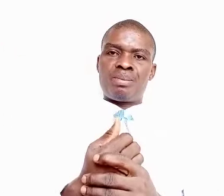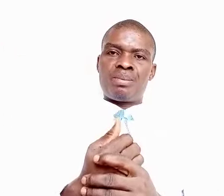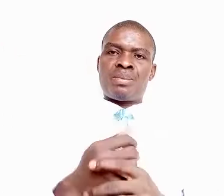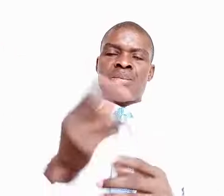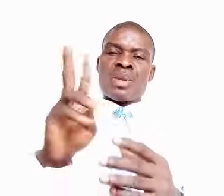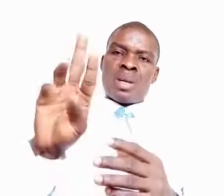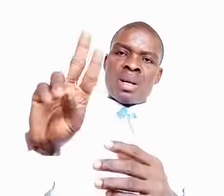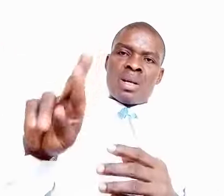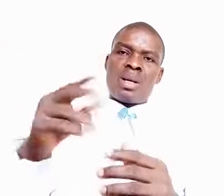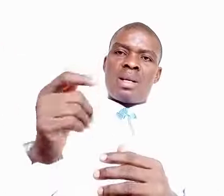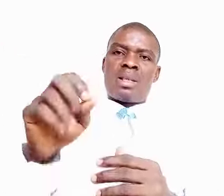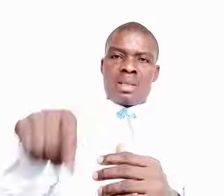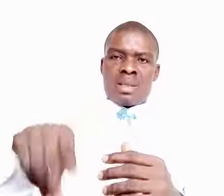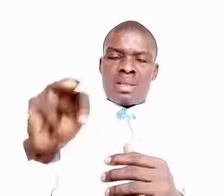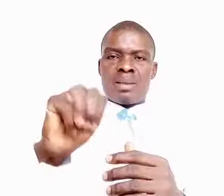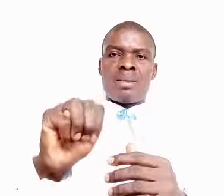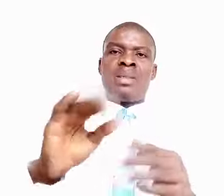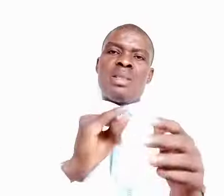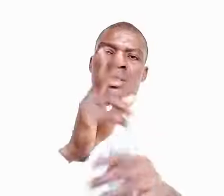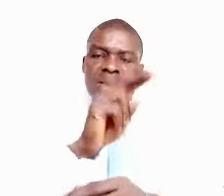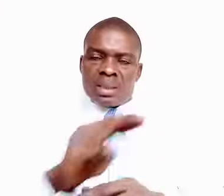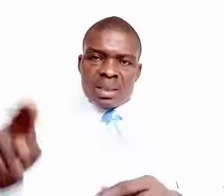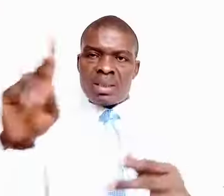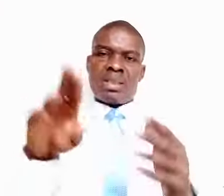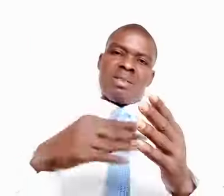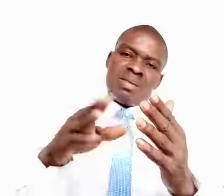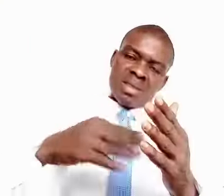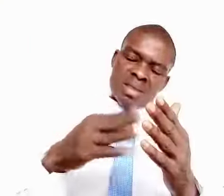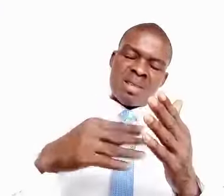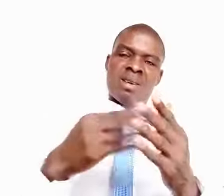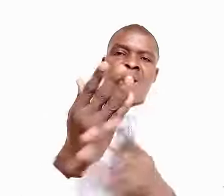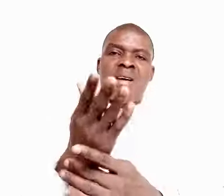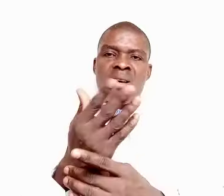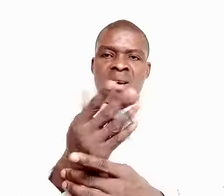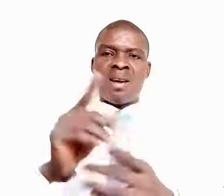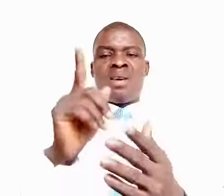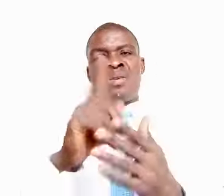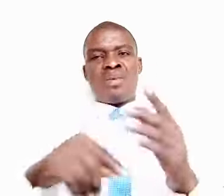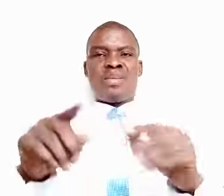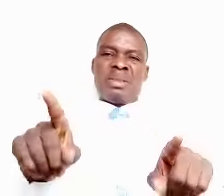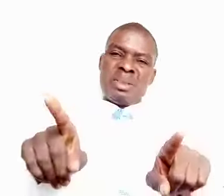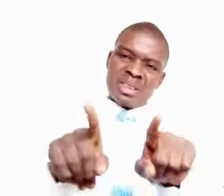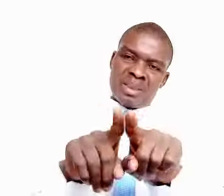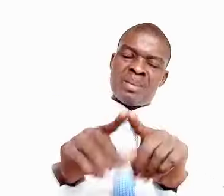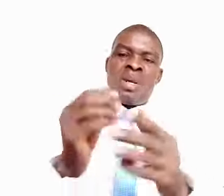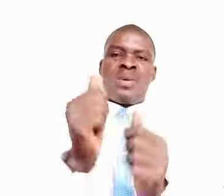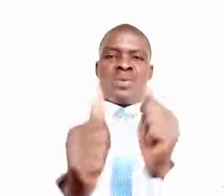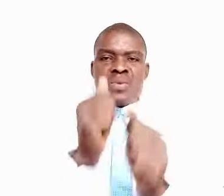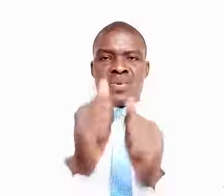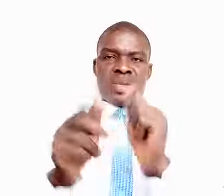Rhyme. Rhyme is the repetition of the same sound or similar sound which occurs in 2 or more